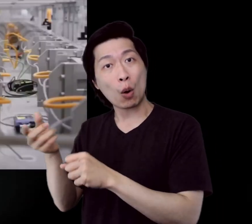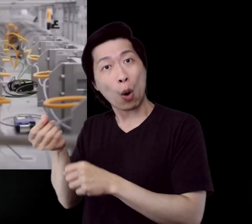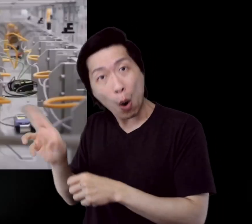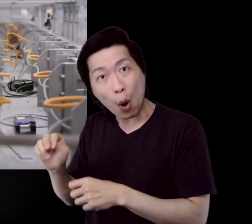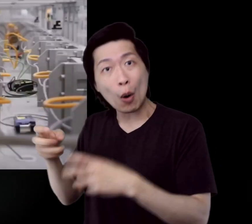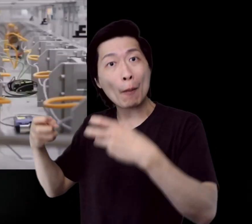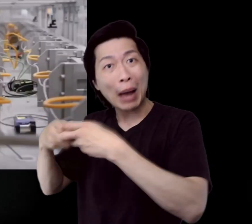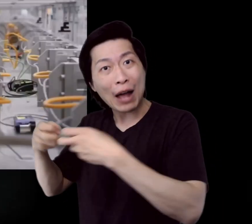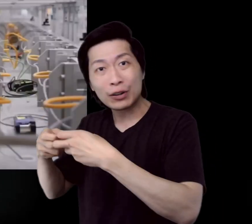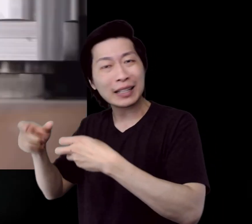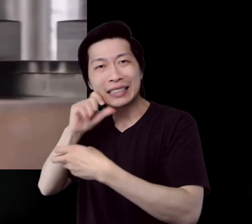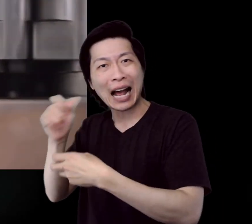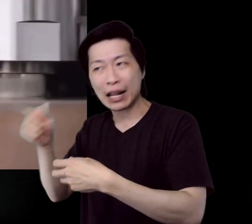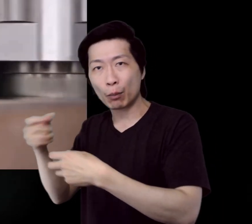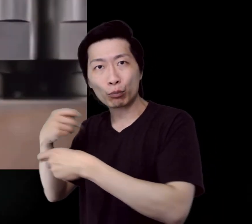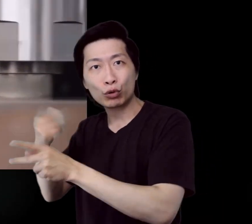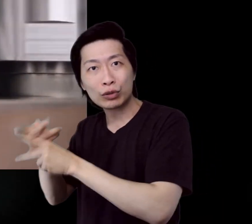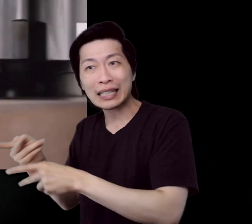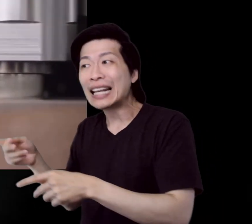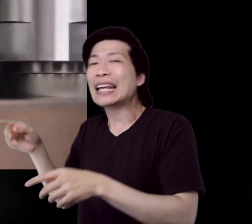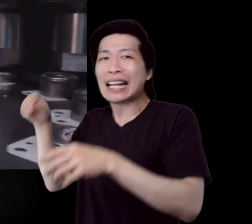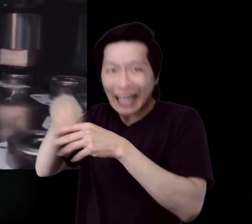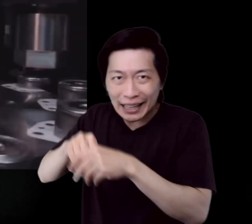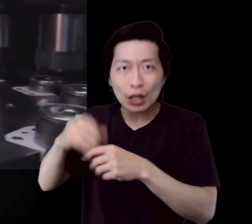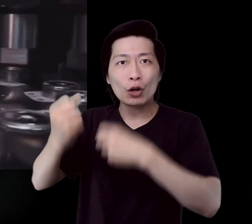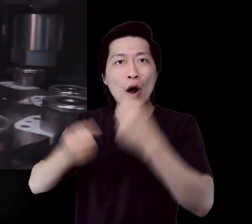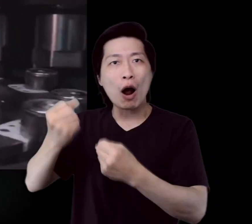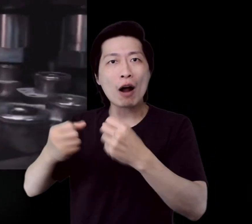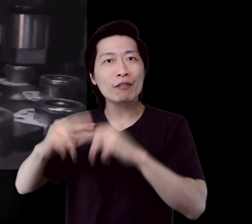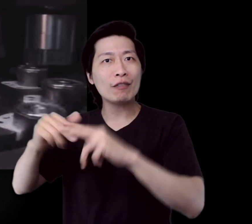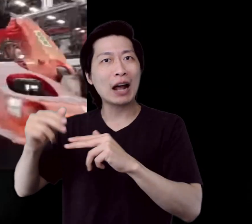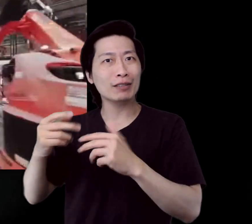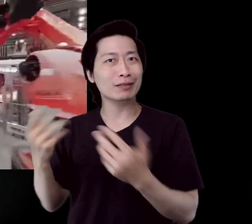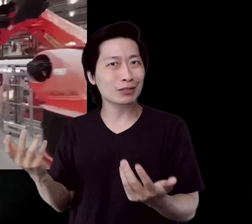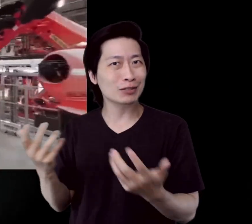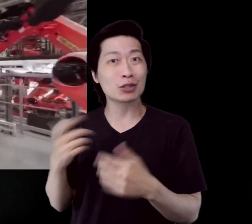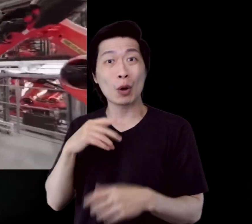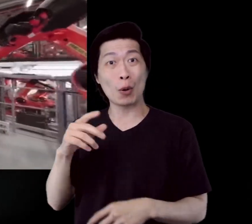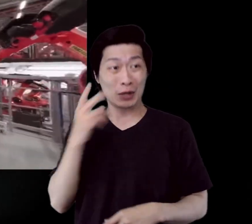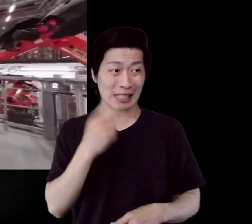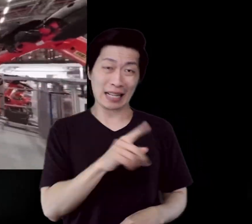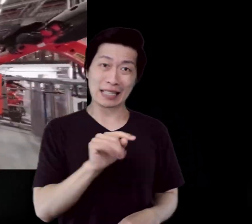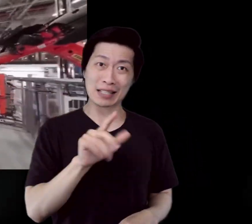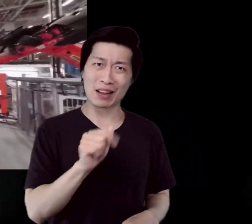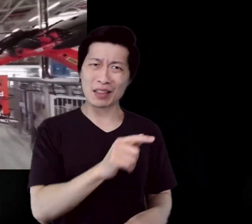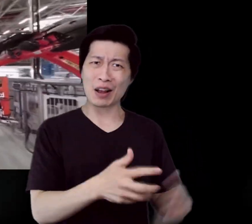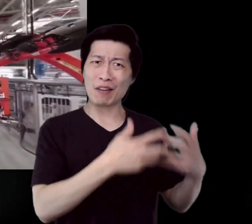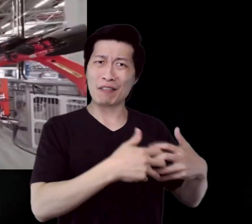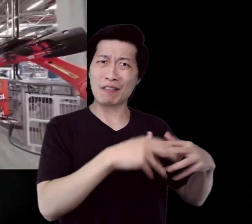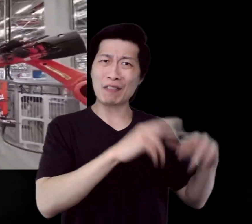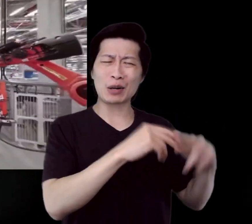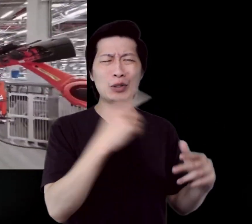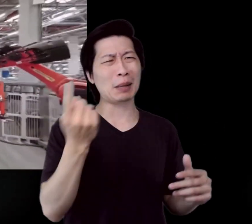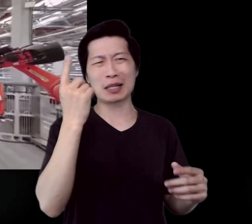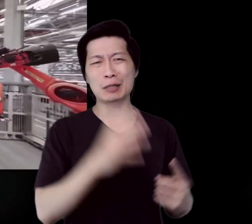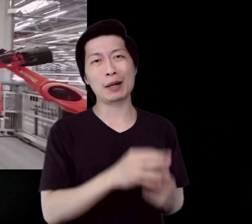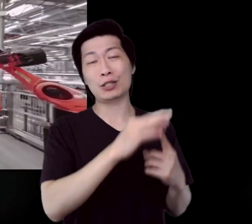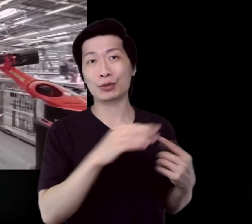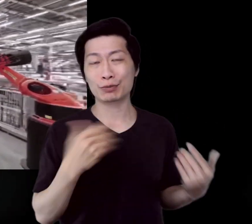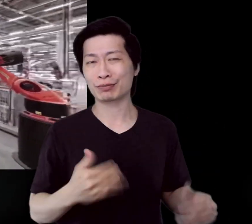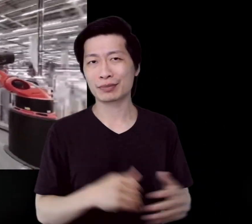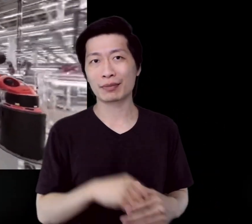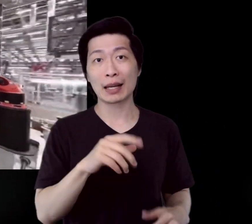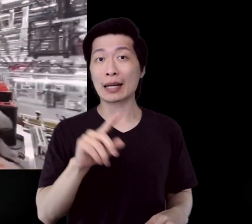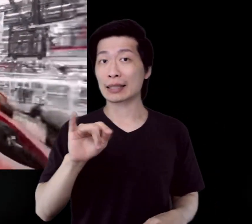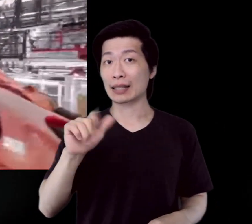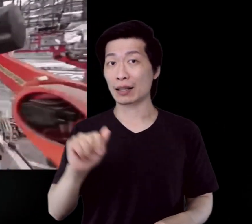production of those batteries in the car factory. So Tesla's factory are something very special, and Tesla's production